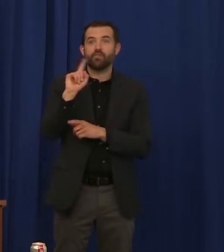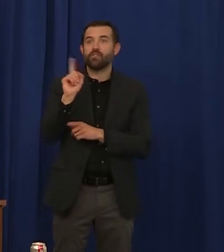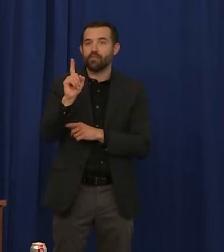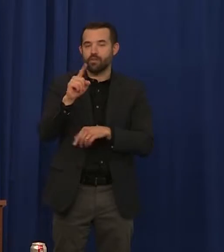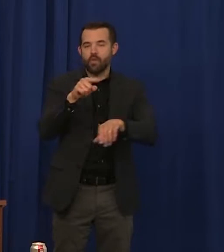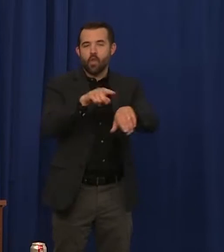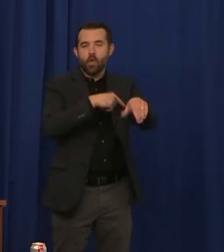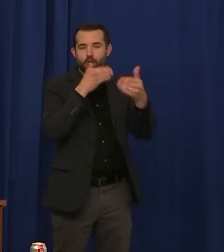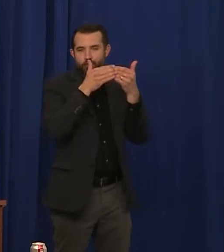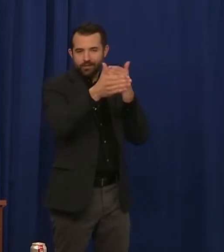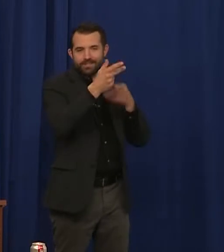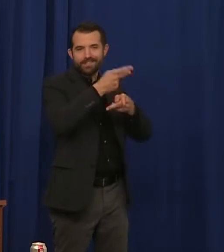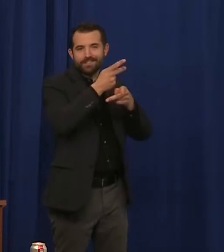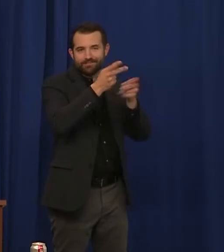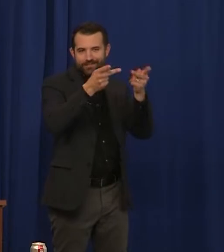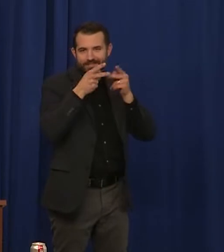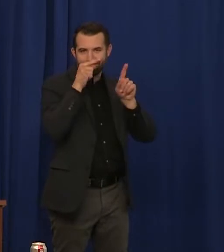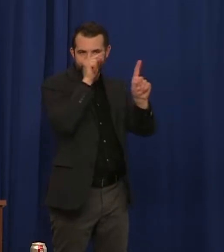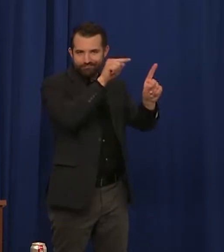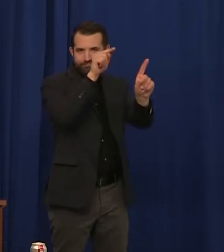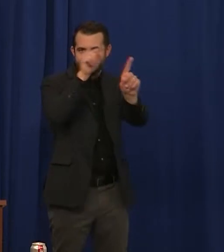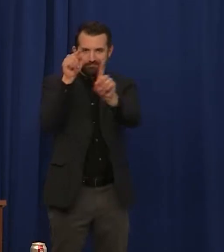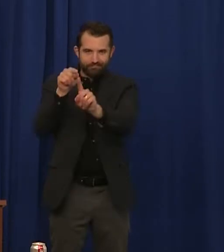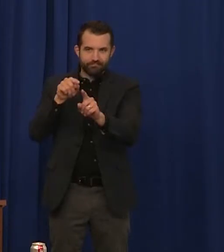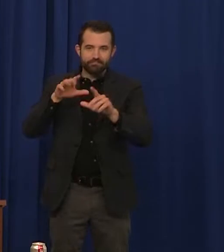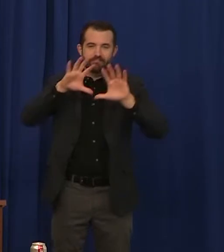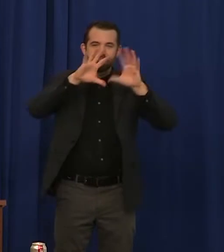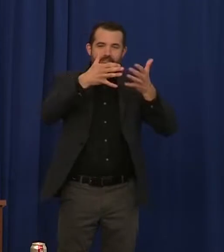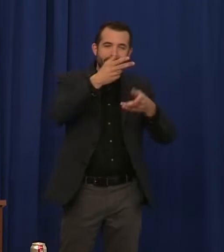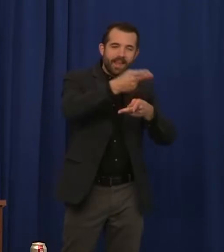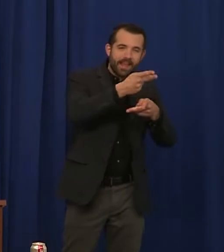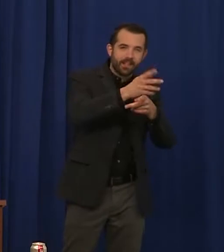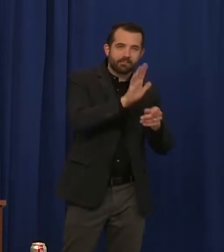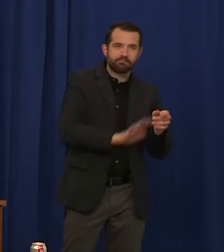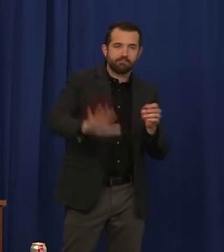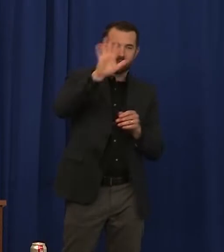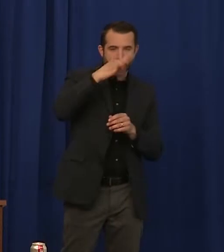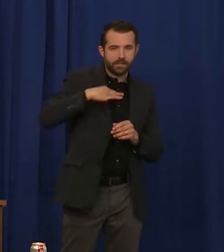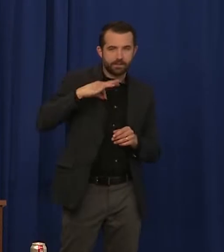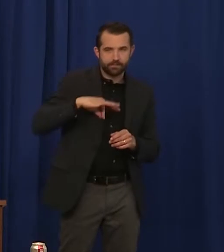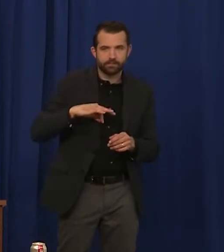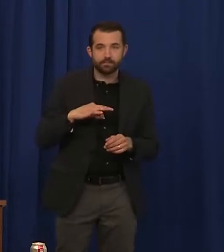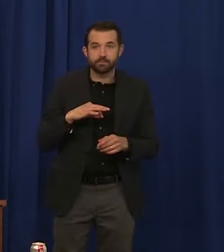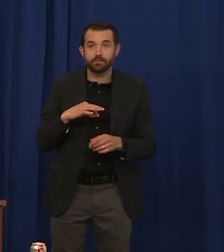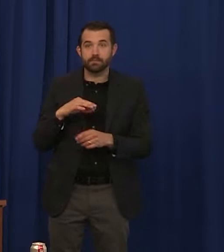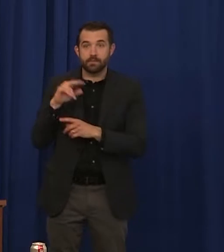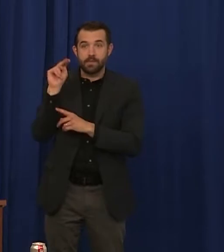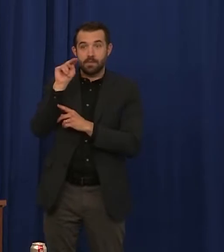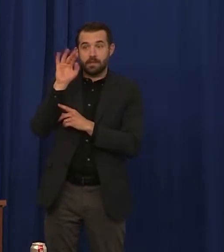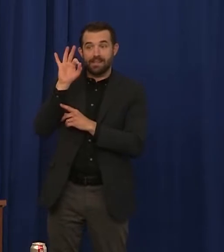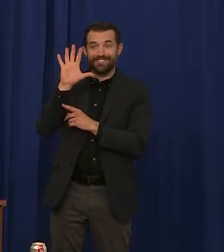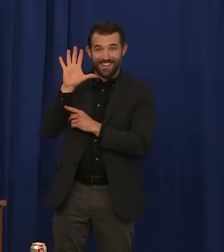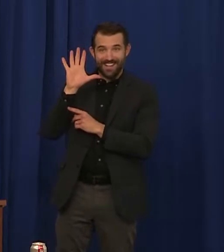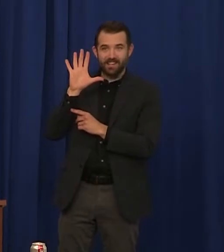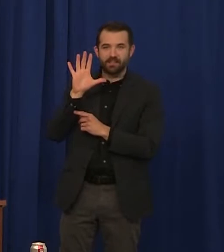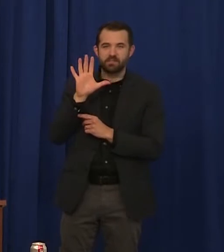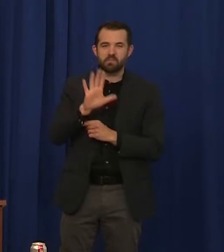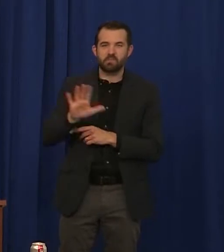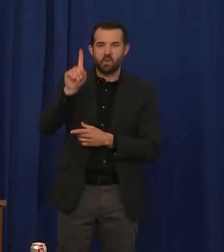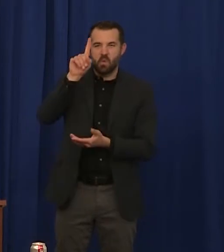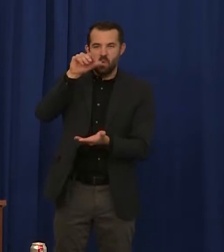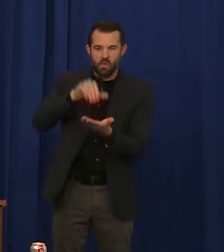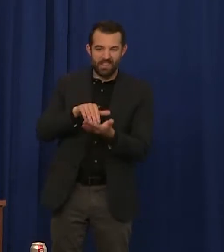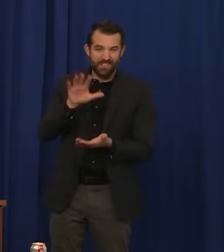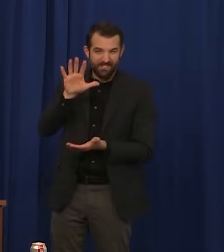care facilities across the state. Roughly, it was about 1,500 N95 masks, 5,500